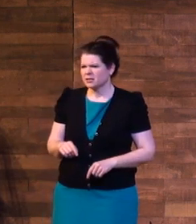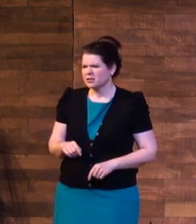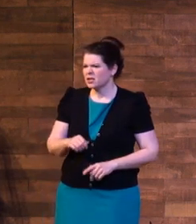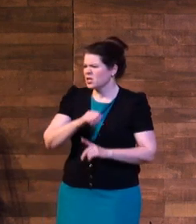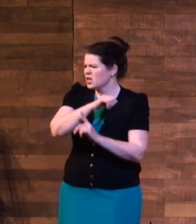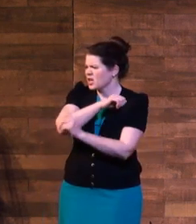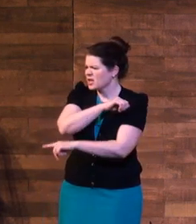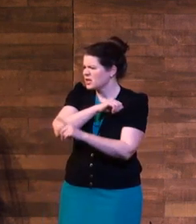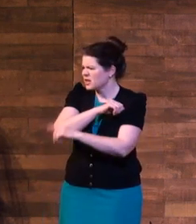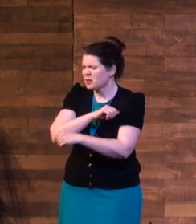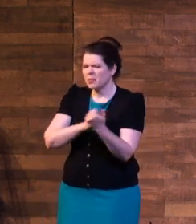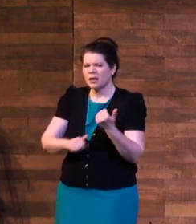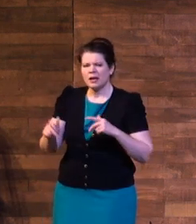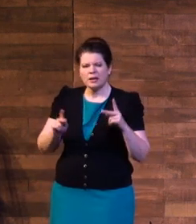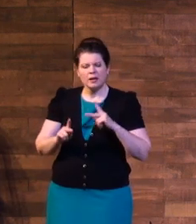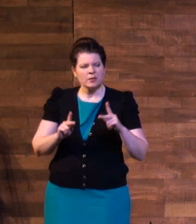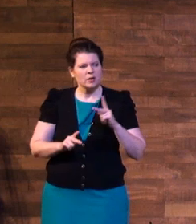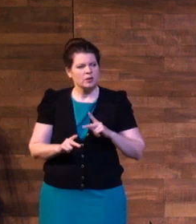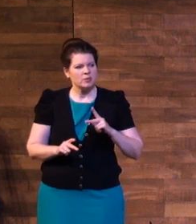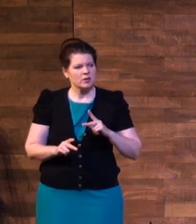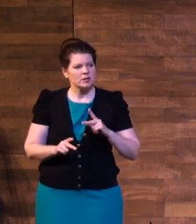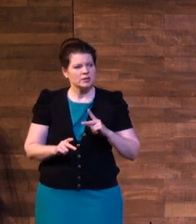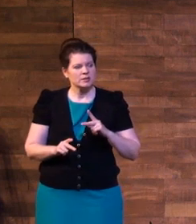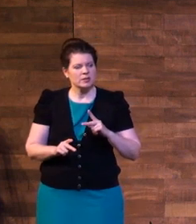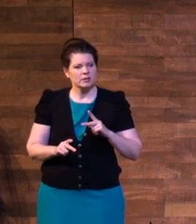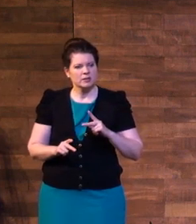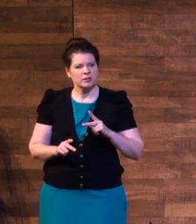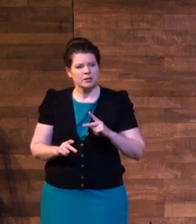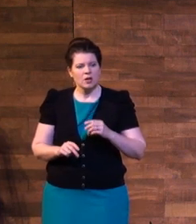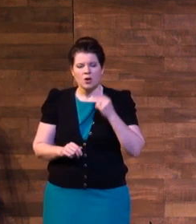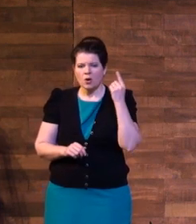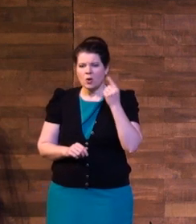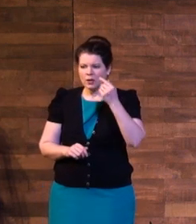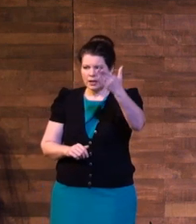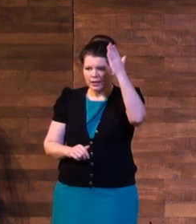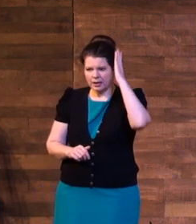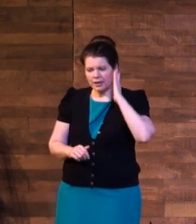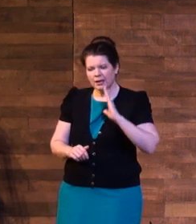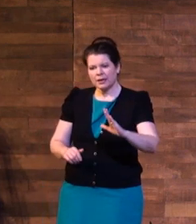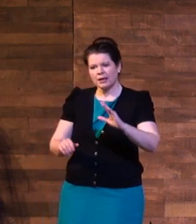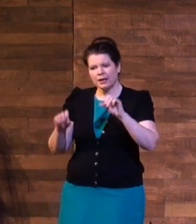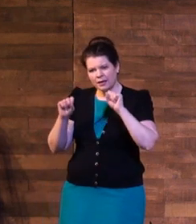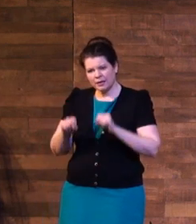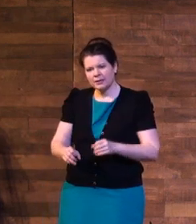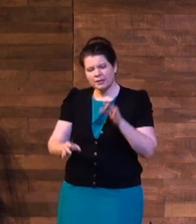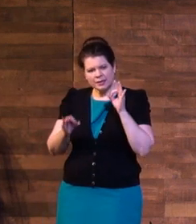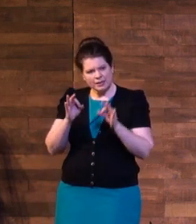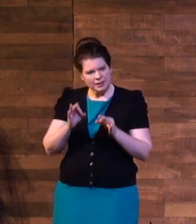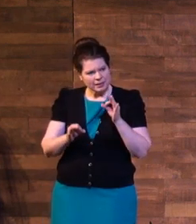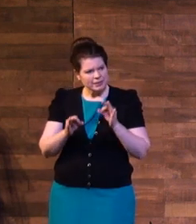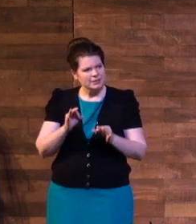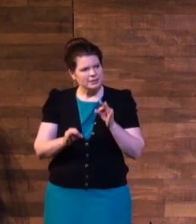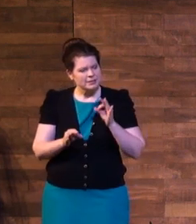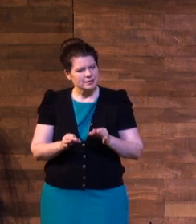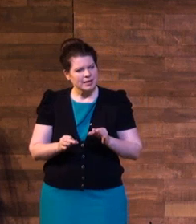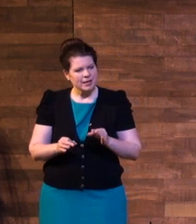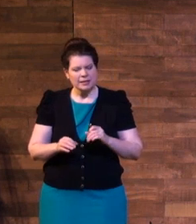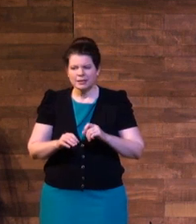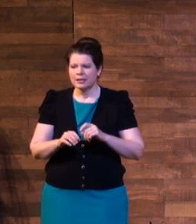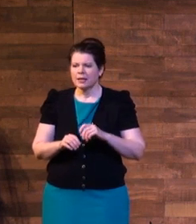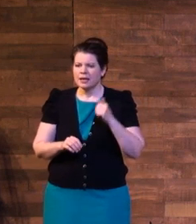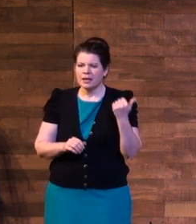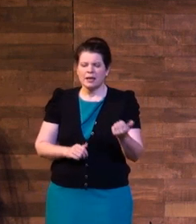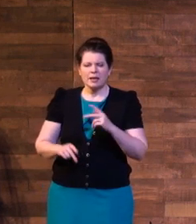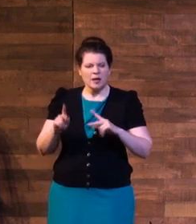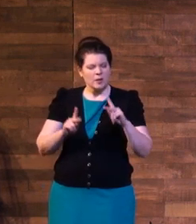they're evil unless God helps me make that determination, right? So someone can have a different theological position than me. Someone can have